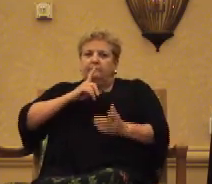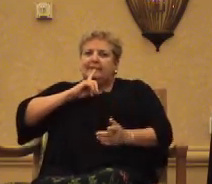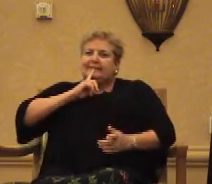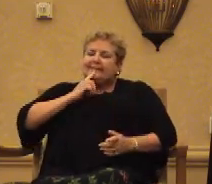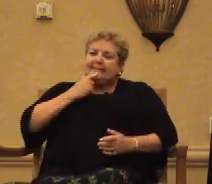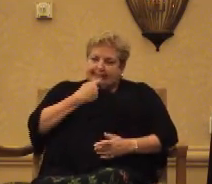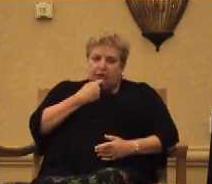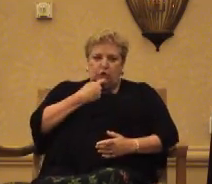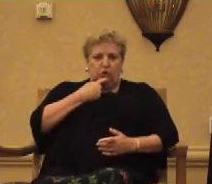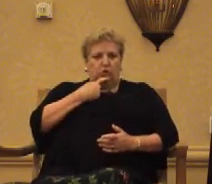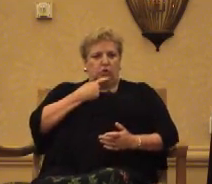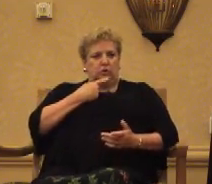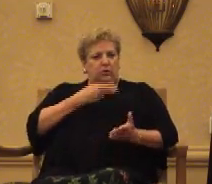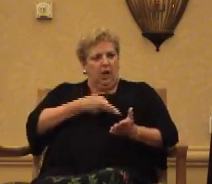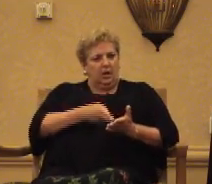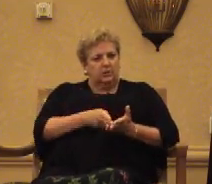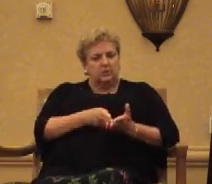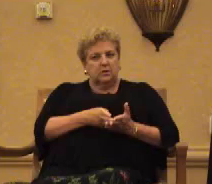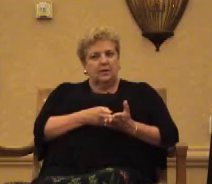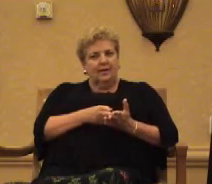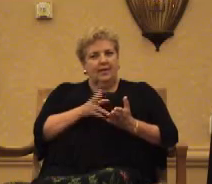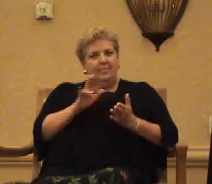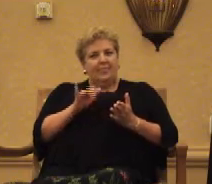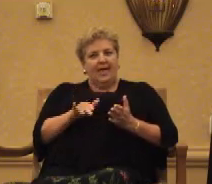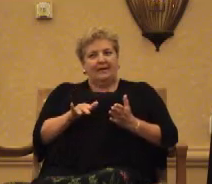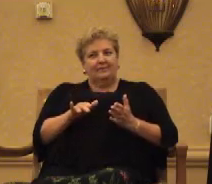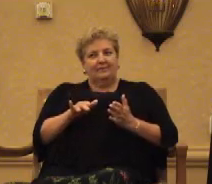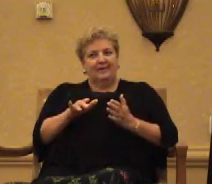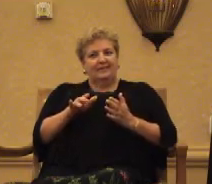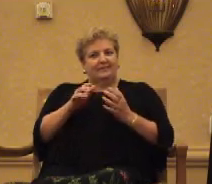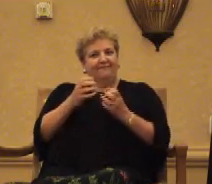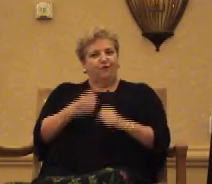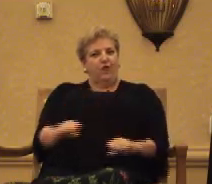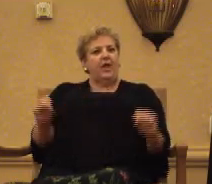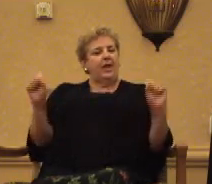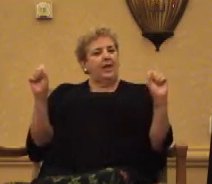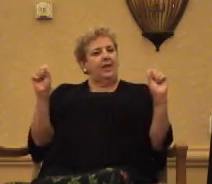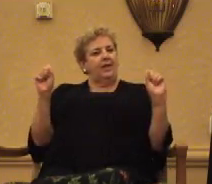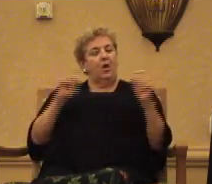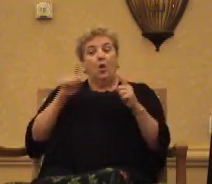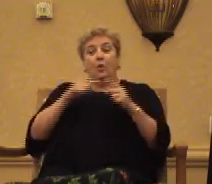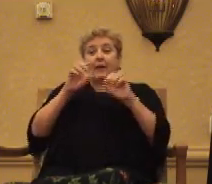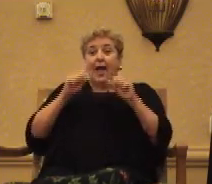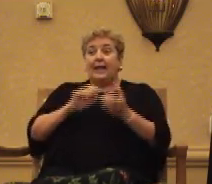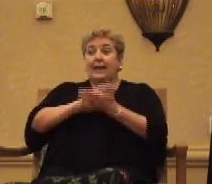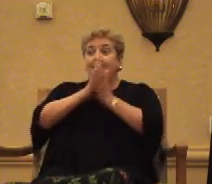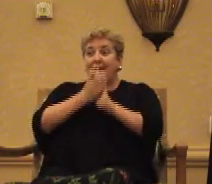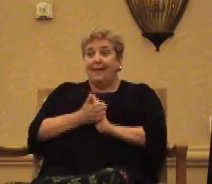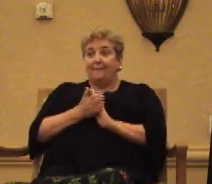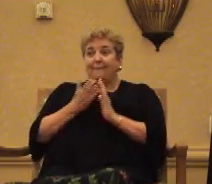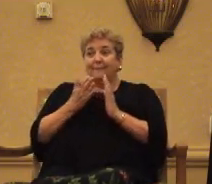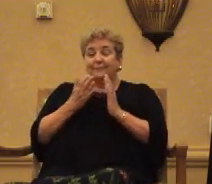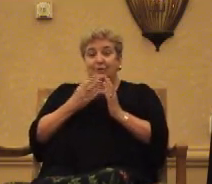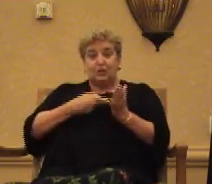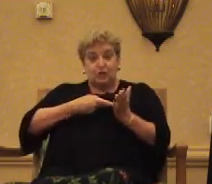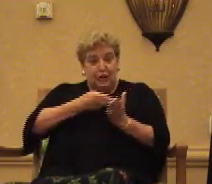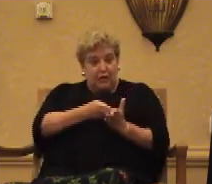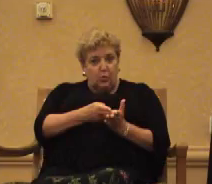that is ultimately free. When I can be genuine, I'm free. It's the double life